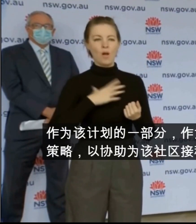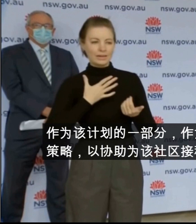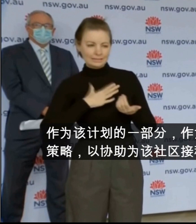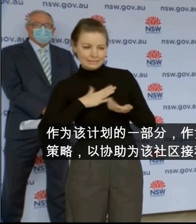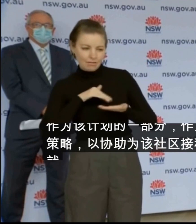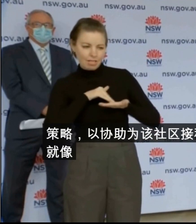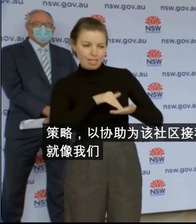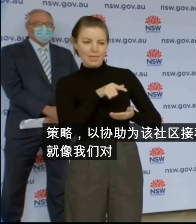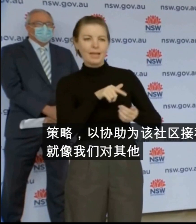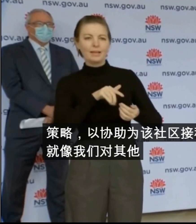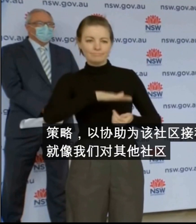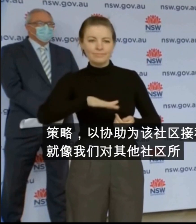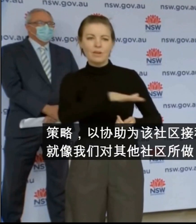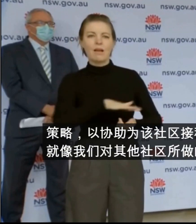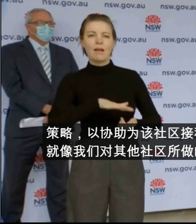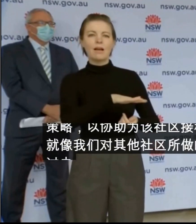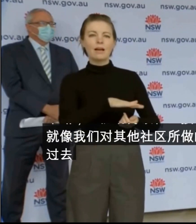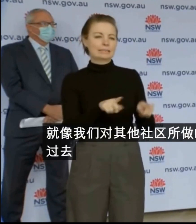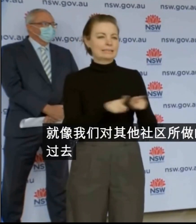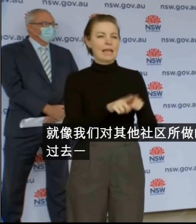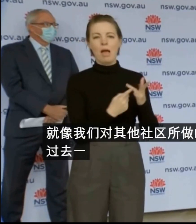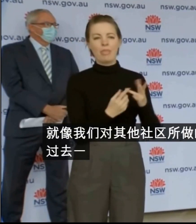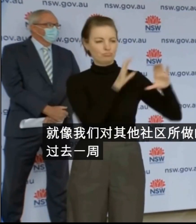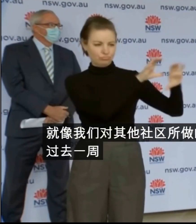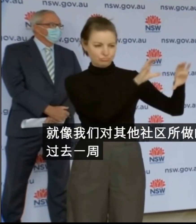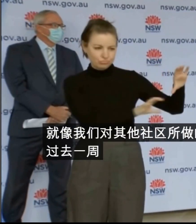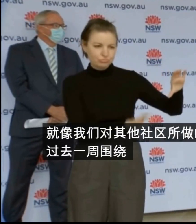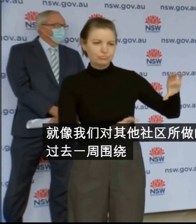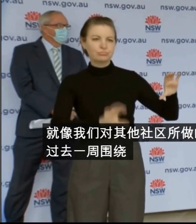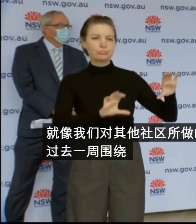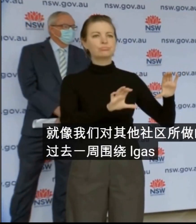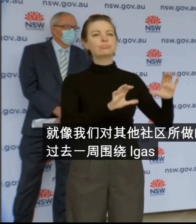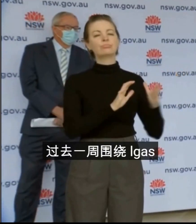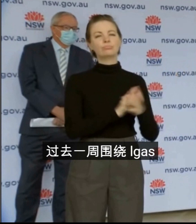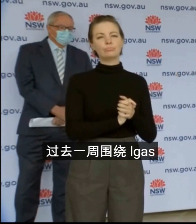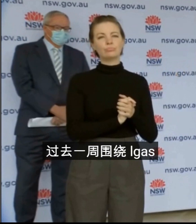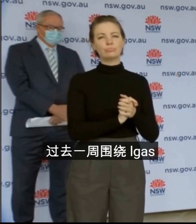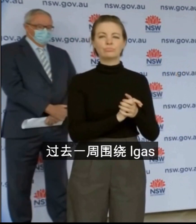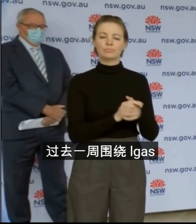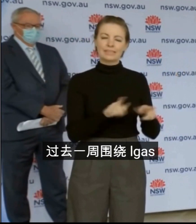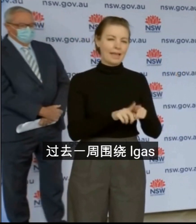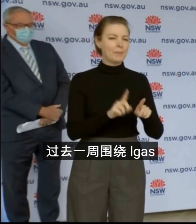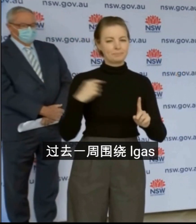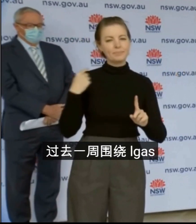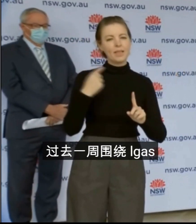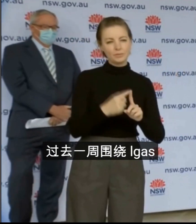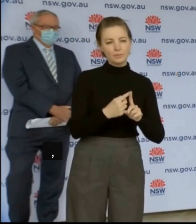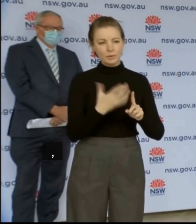in vaccinating that community, as we have done with other communities that surround the LGAs over the past week.